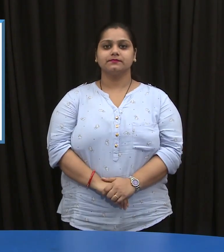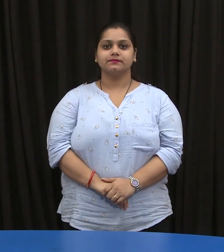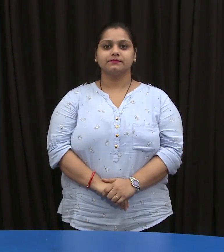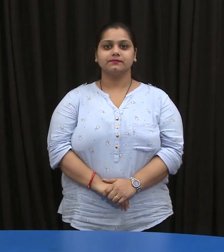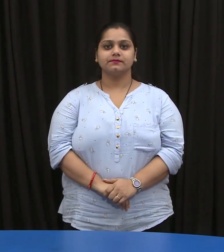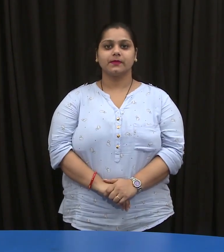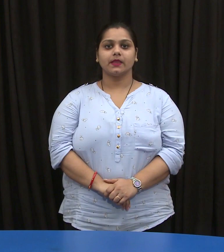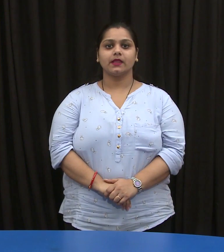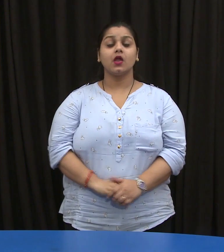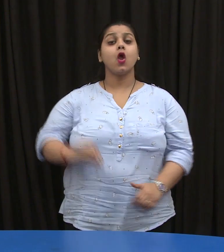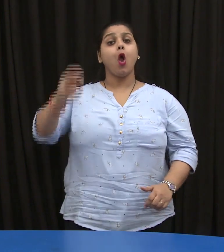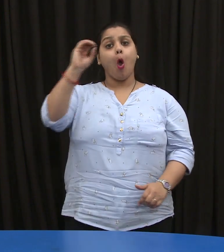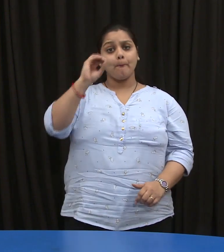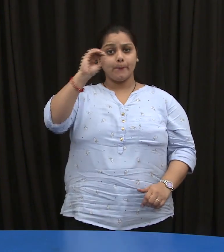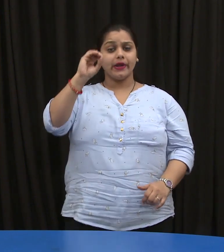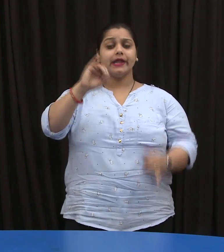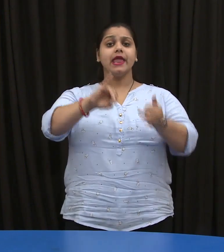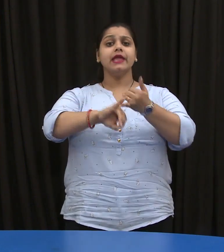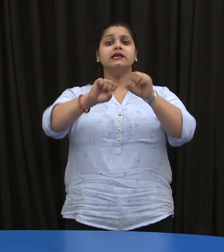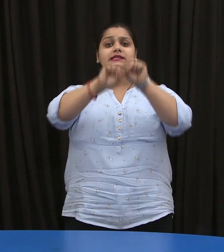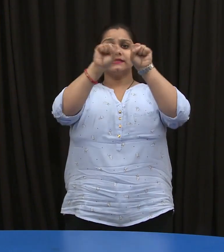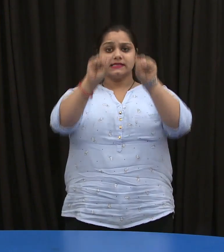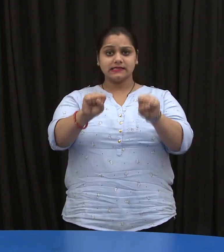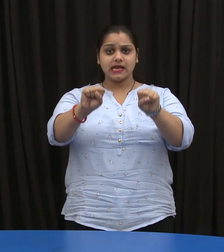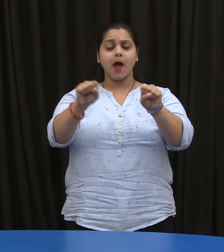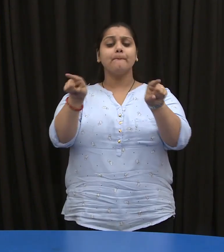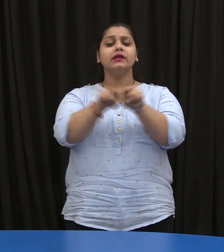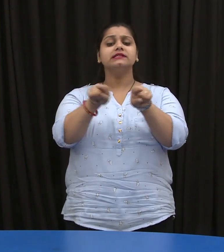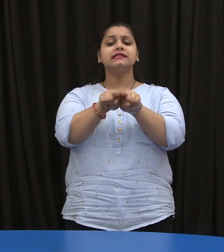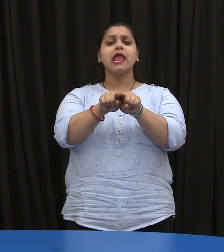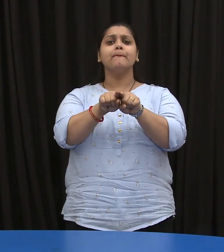The operating system acts as a manager of the